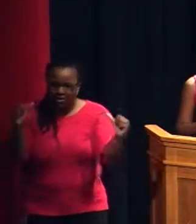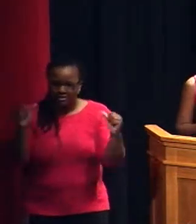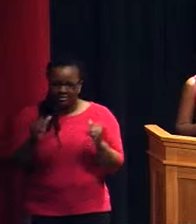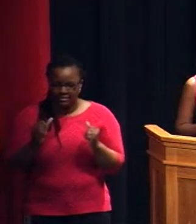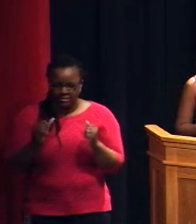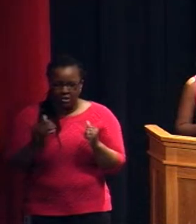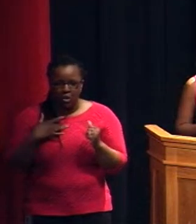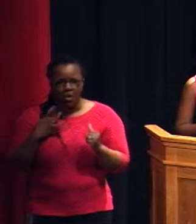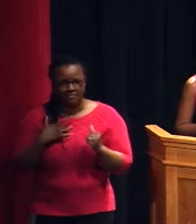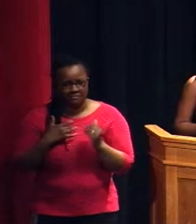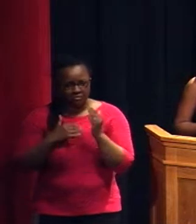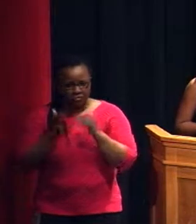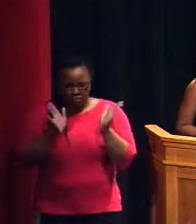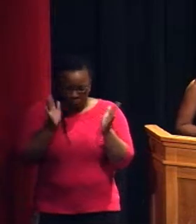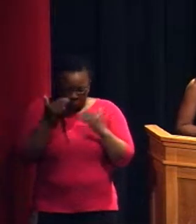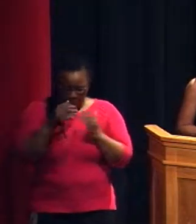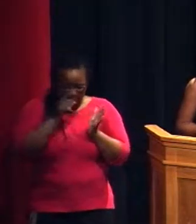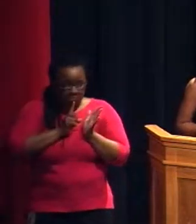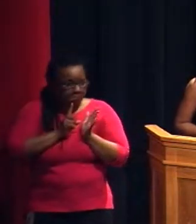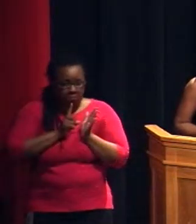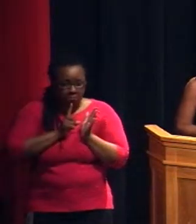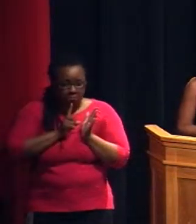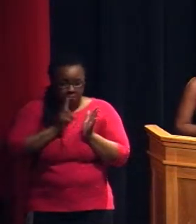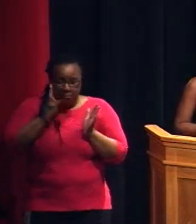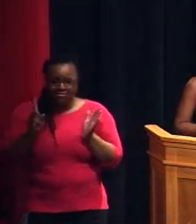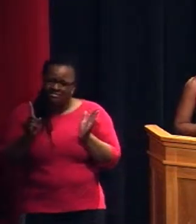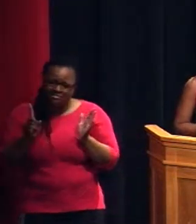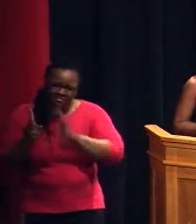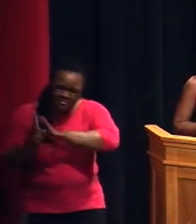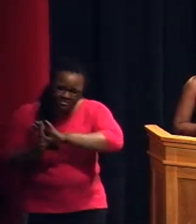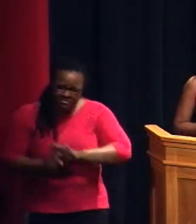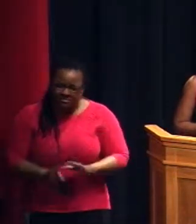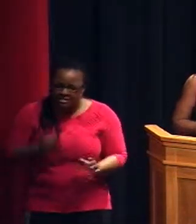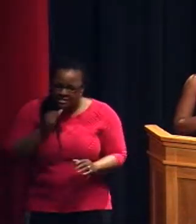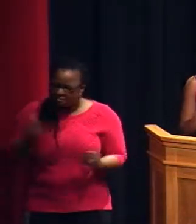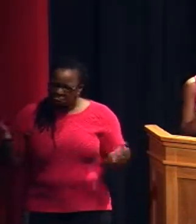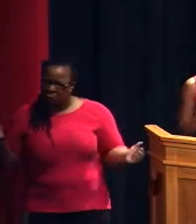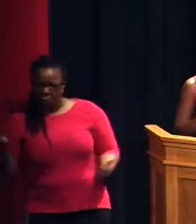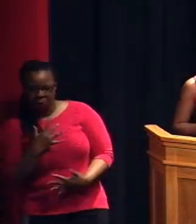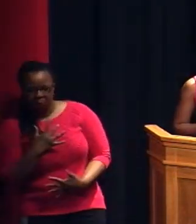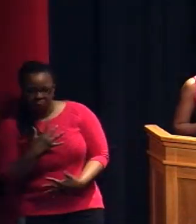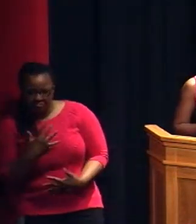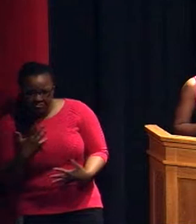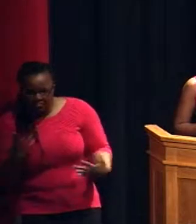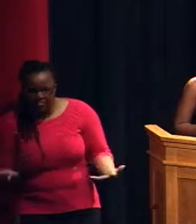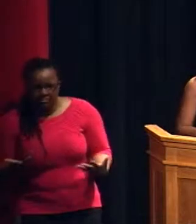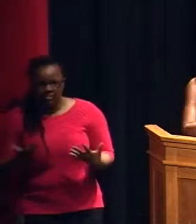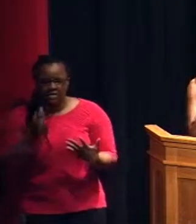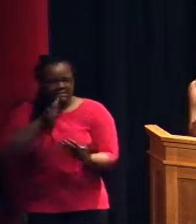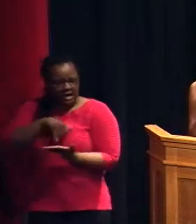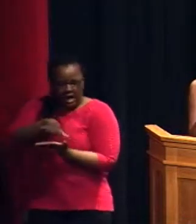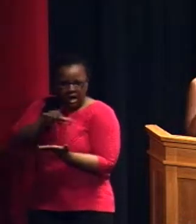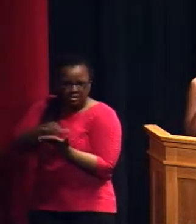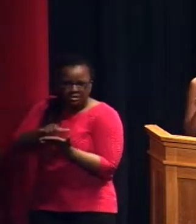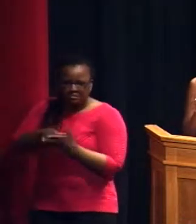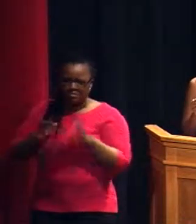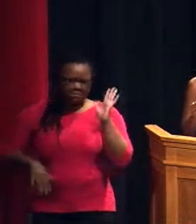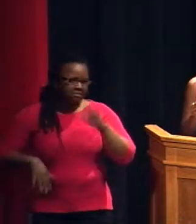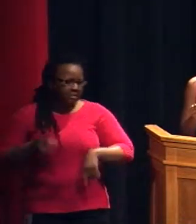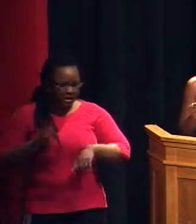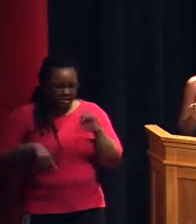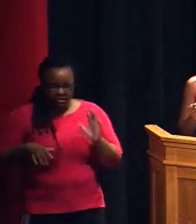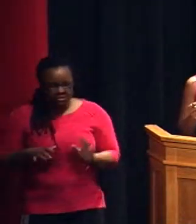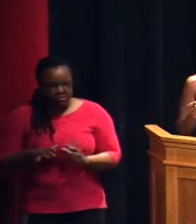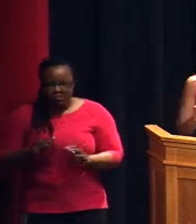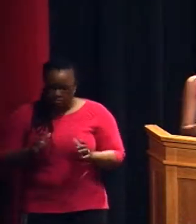doesn't seem so menacing. Shedding the limits and expectations placed on you by others doesn't seem so impossible. Being the best